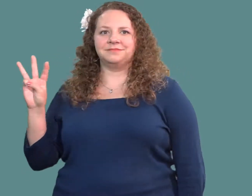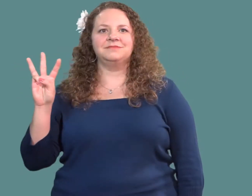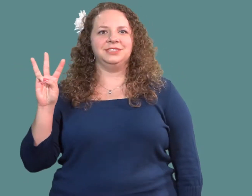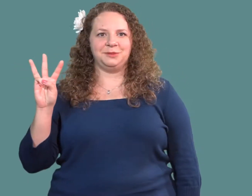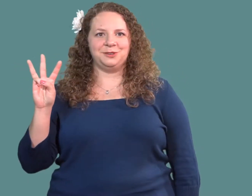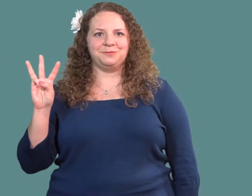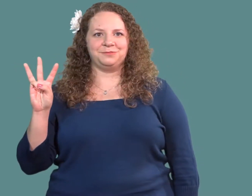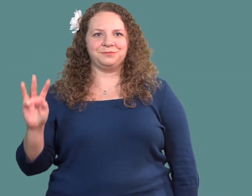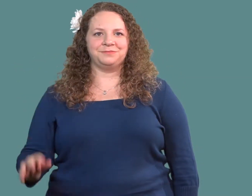W.